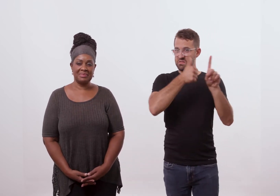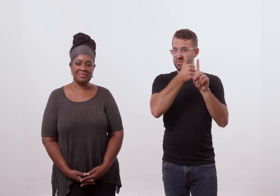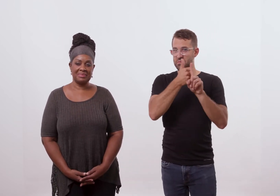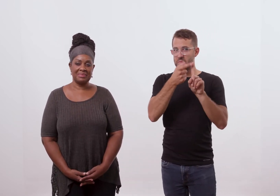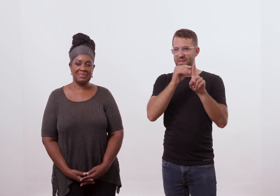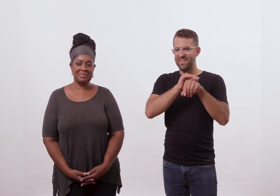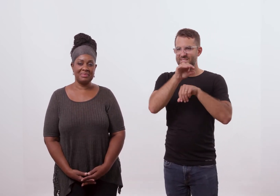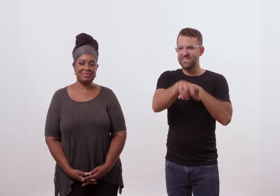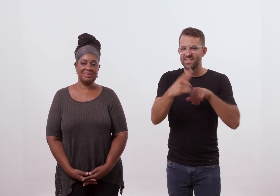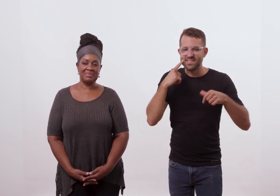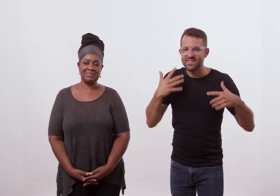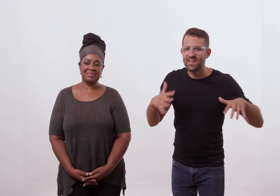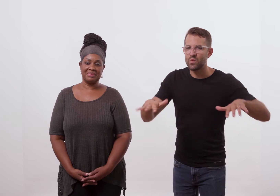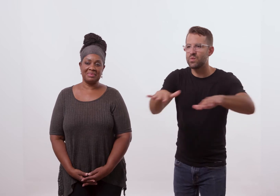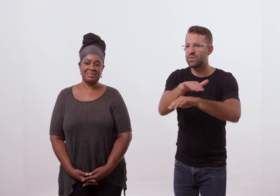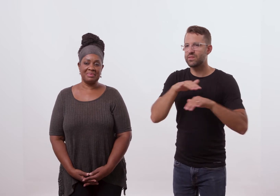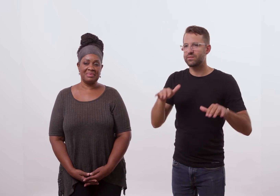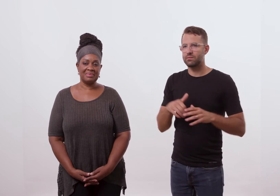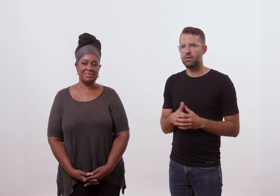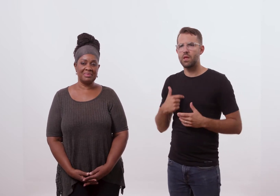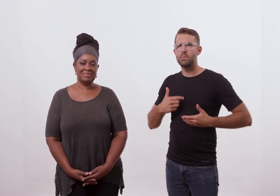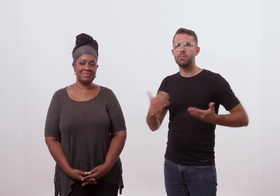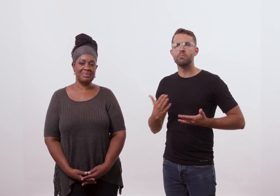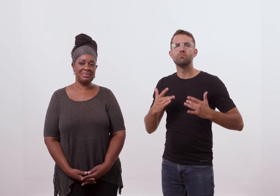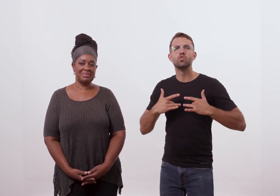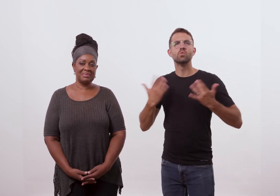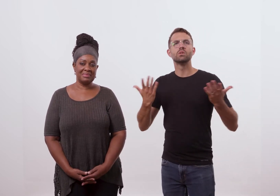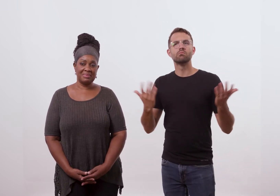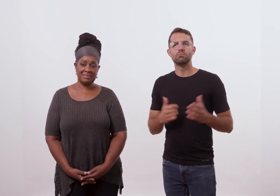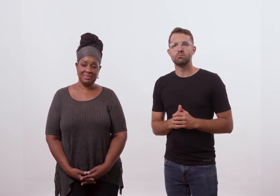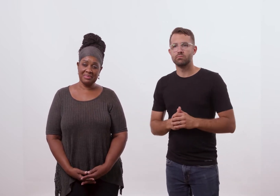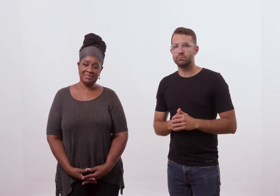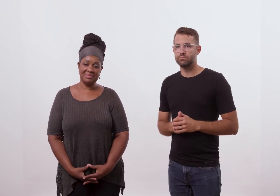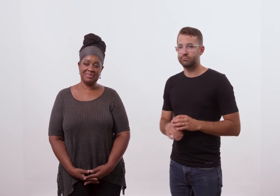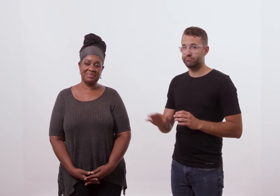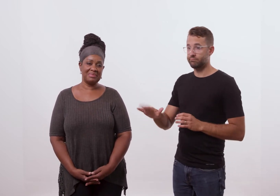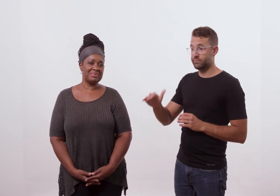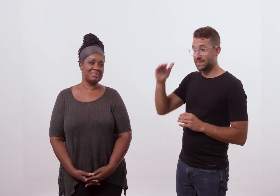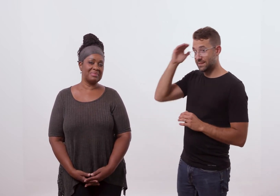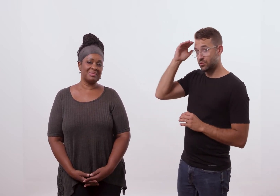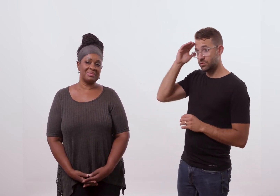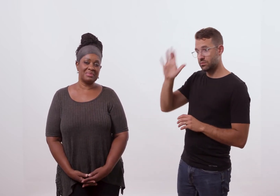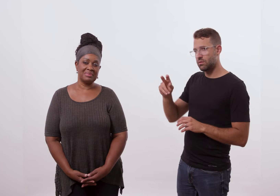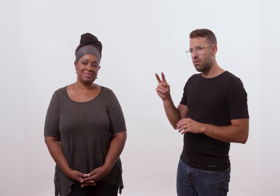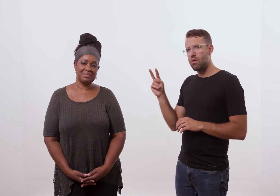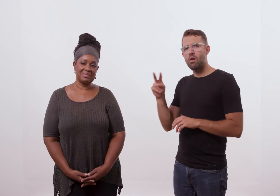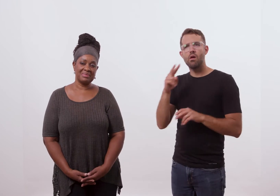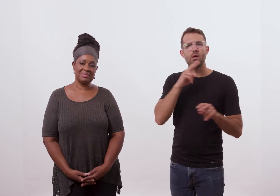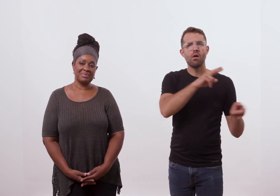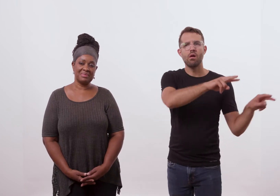I'm here, Skywise. What's going on? Scouter, you must be the eyes for the village, since Rayek is not